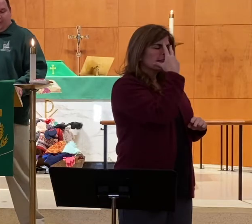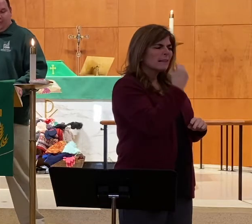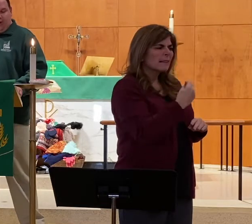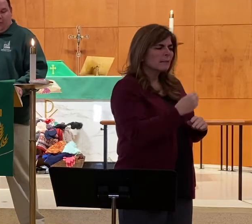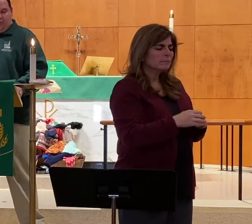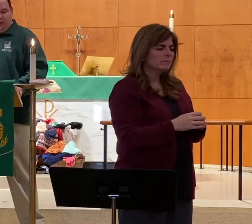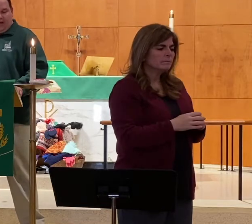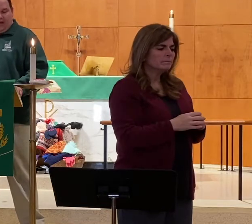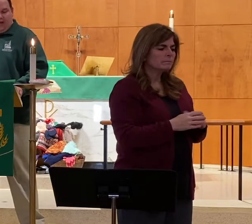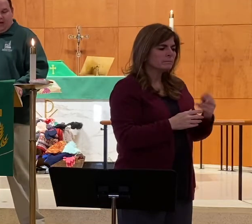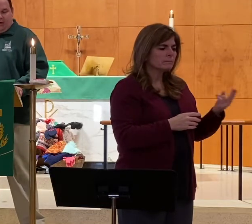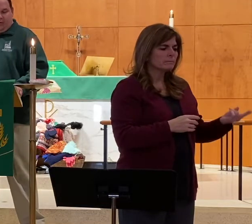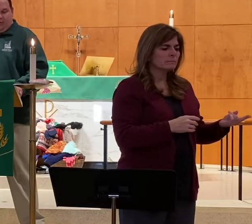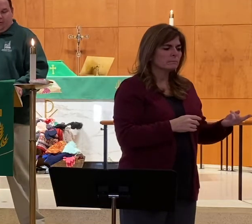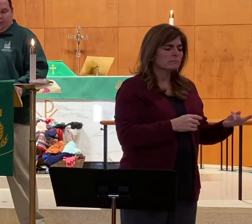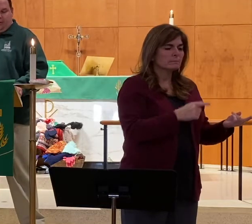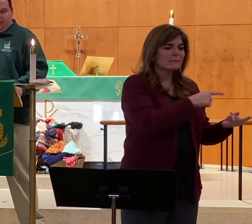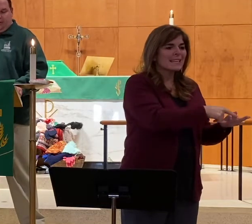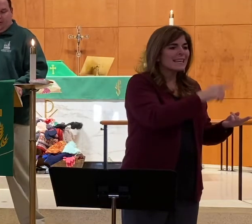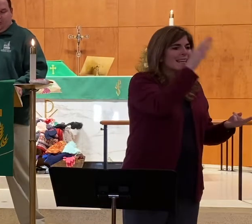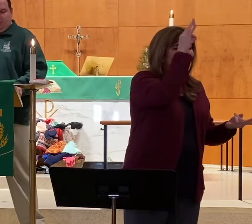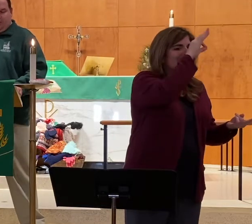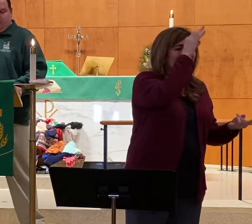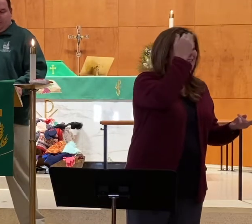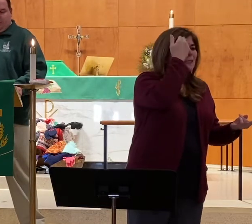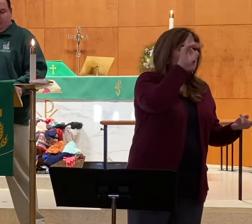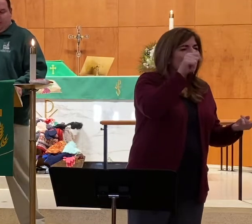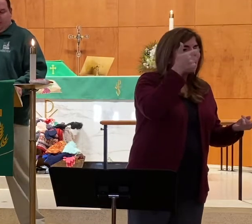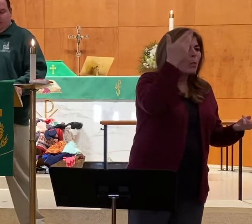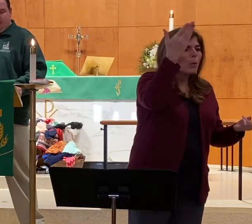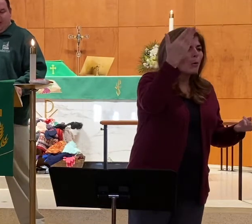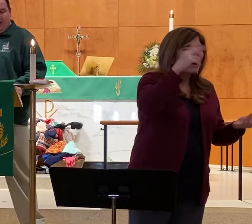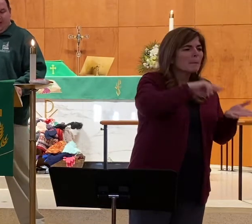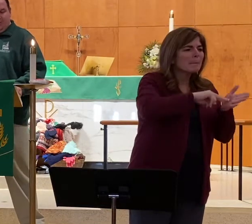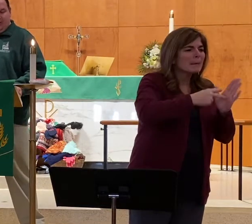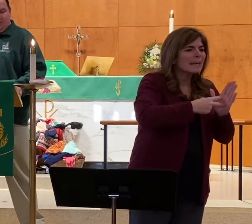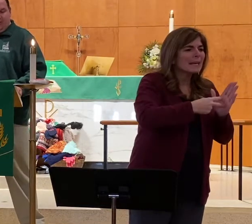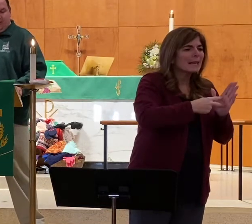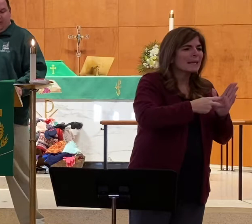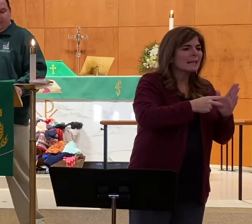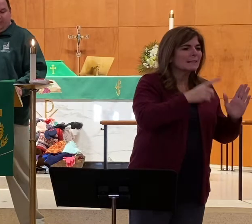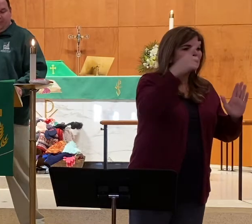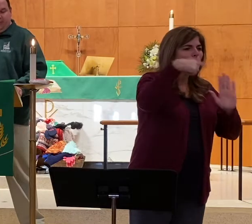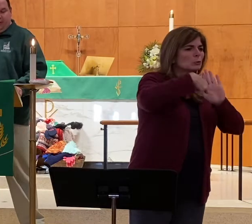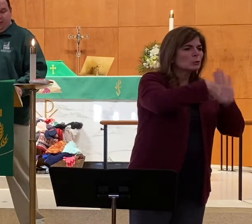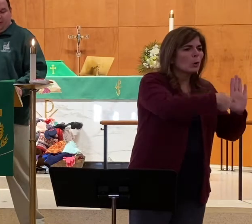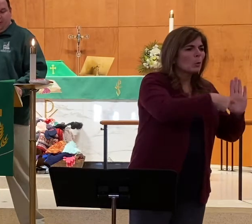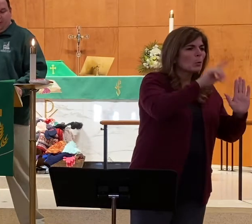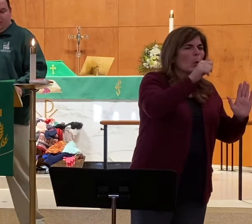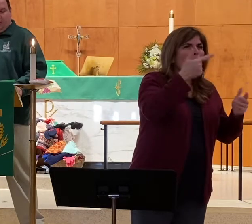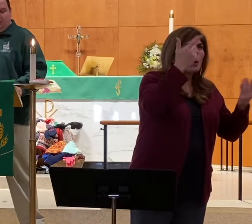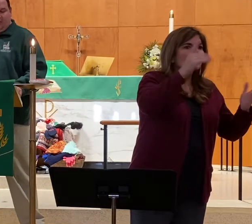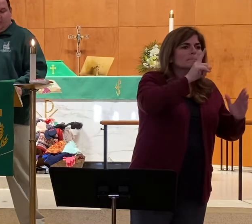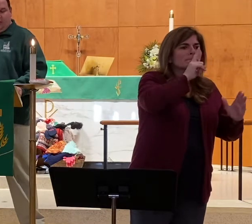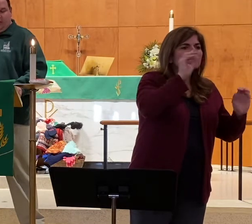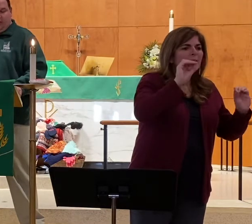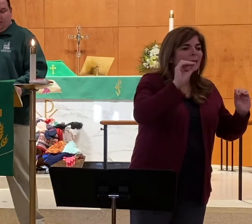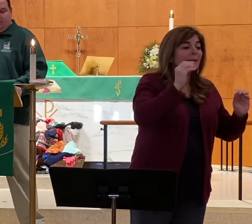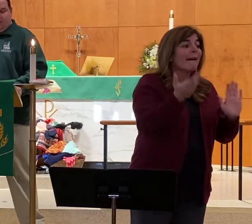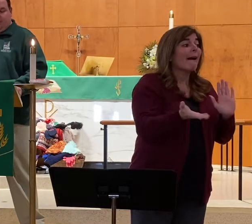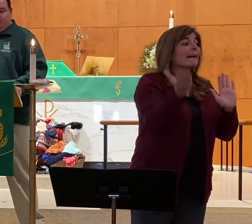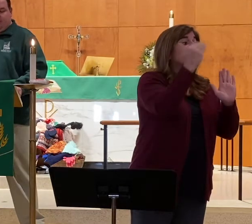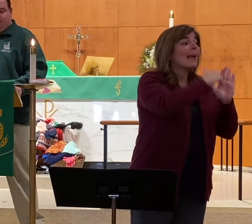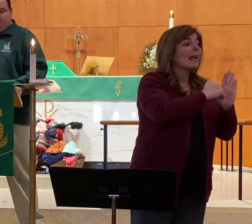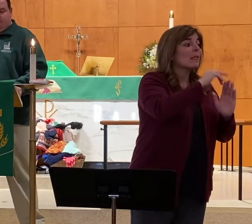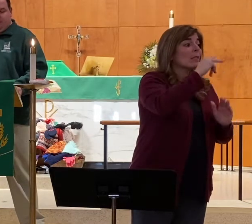Now Samuel did not yet know the Lord, and the word of the Lord had not yet been revealed to him. The Lord called Samuel again